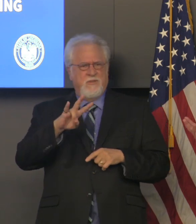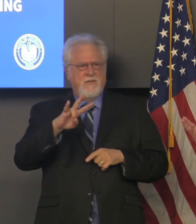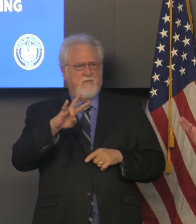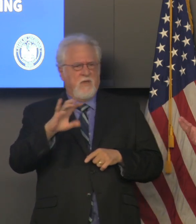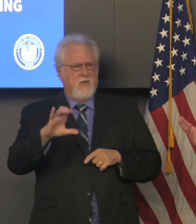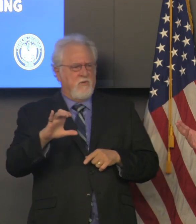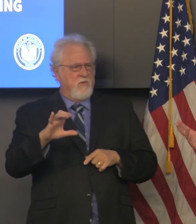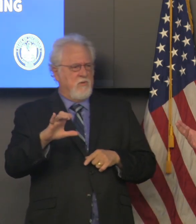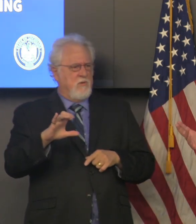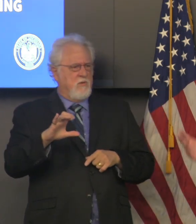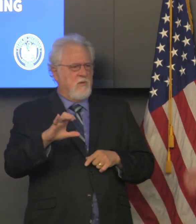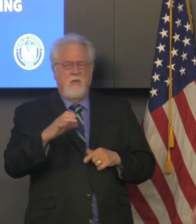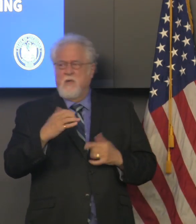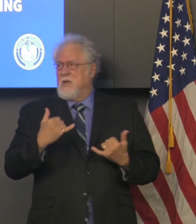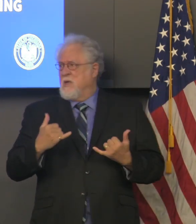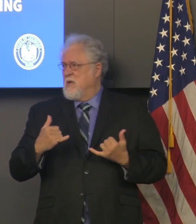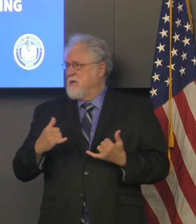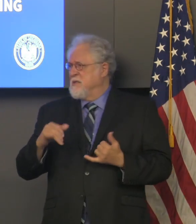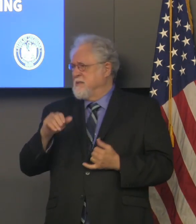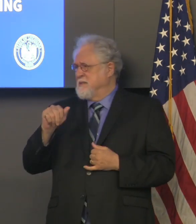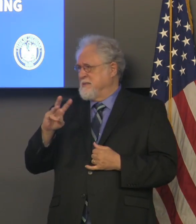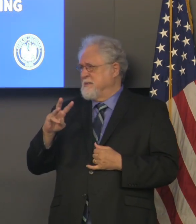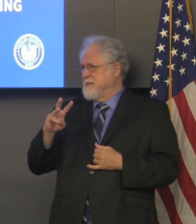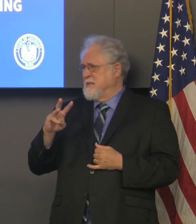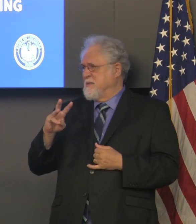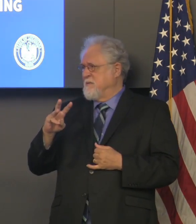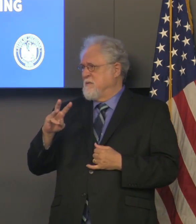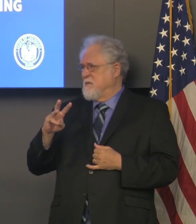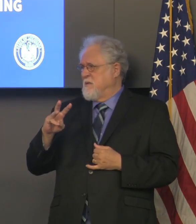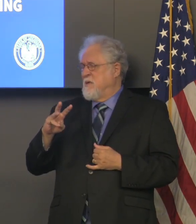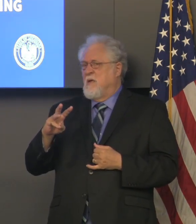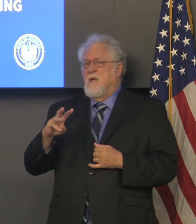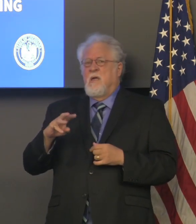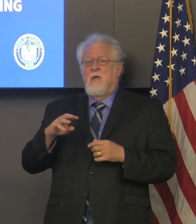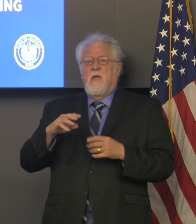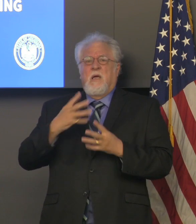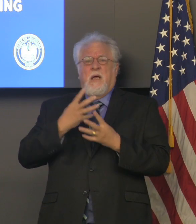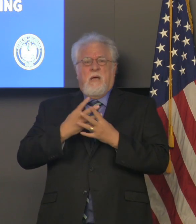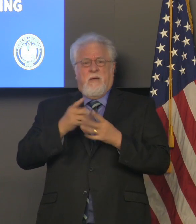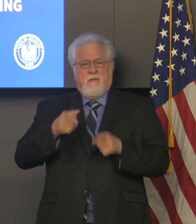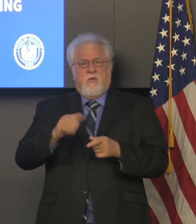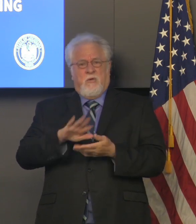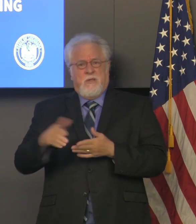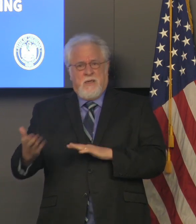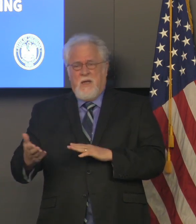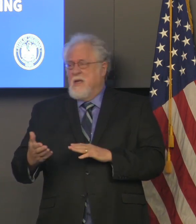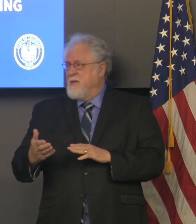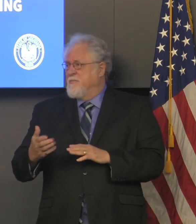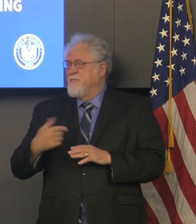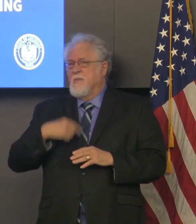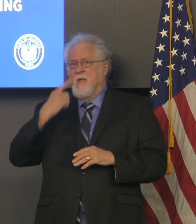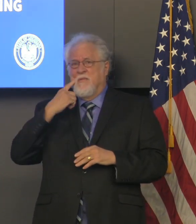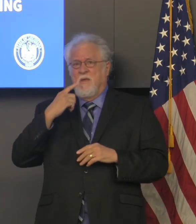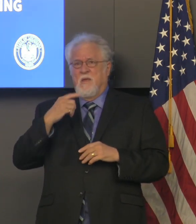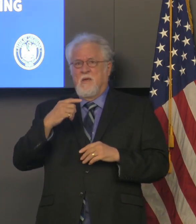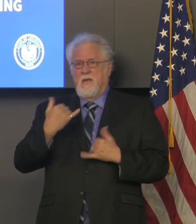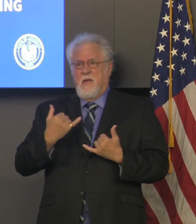3,700 now. There have been 16, I think it is, inmates who've died. As I mentioned, I think we're up to